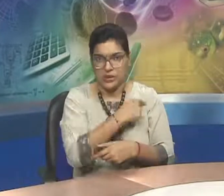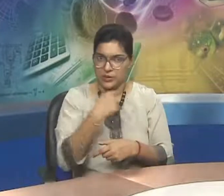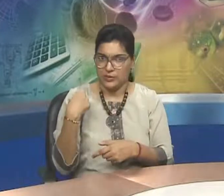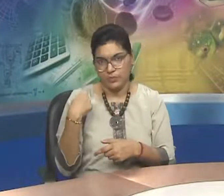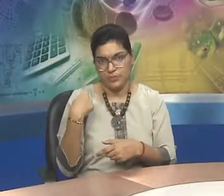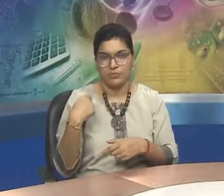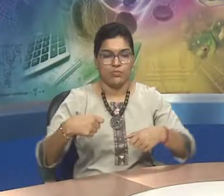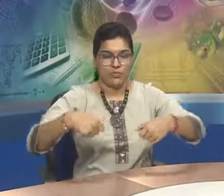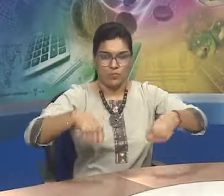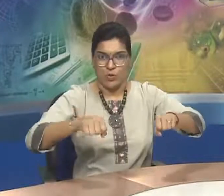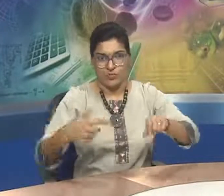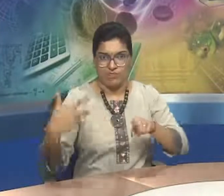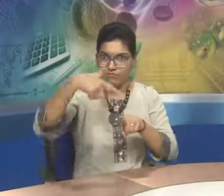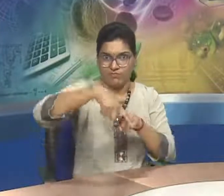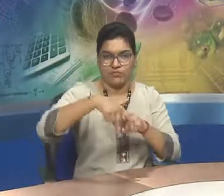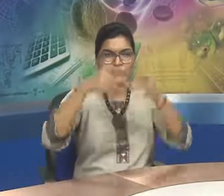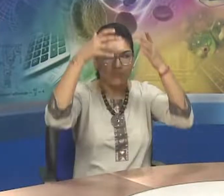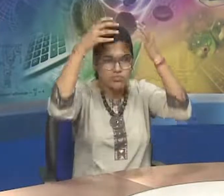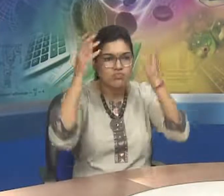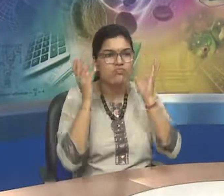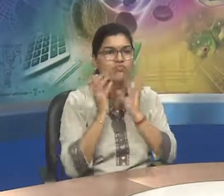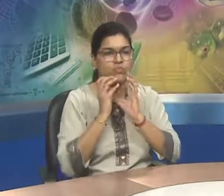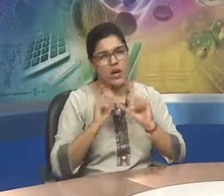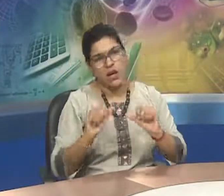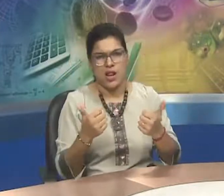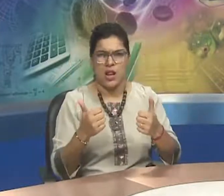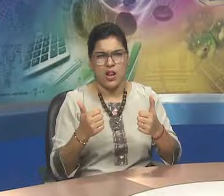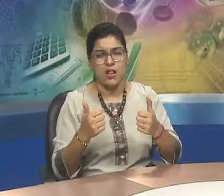of peace or sometimes national defense,